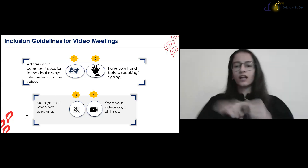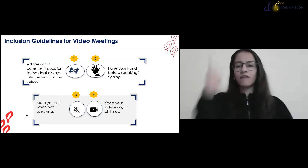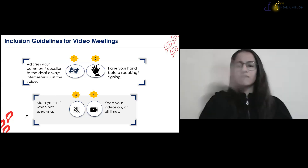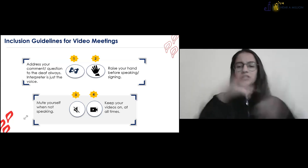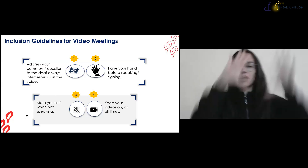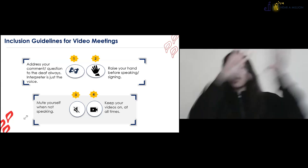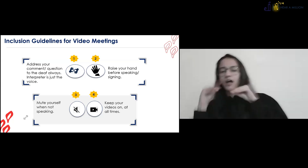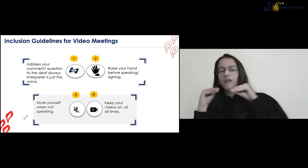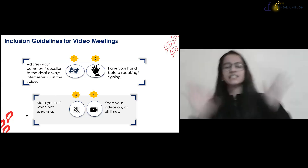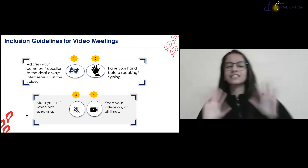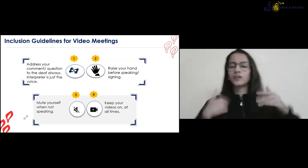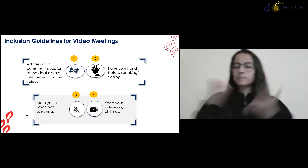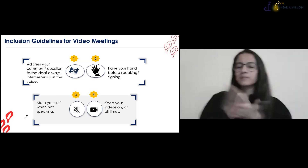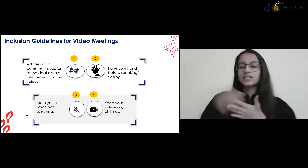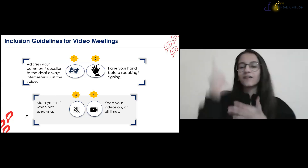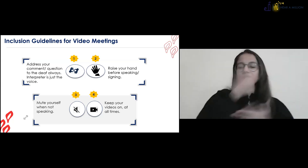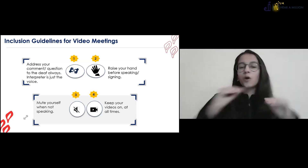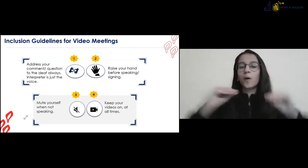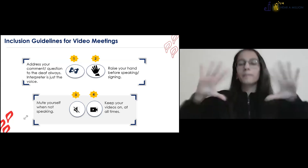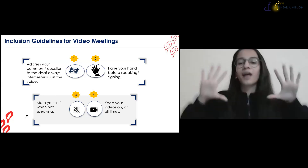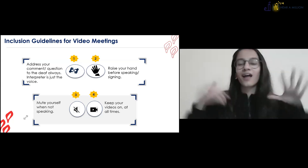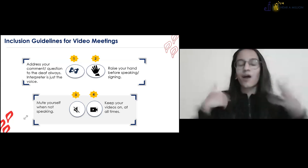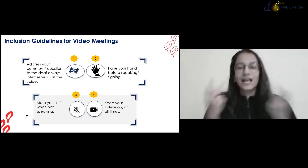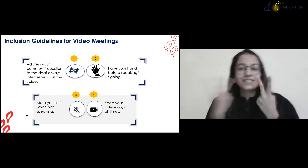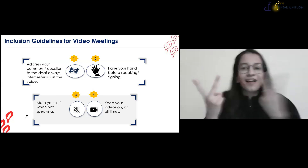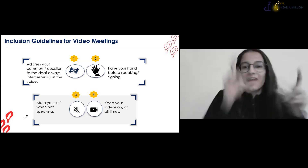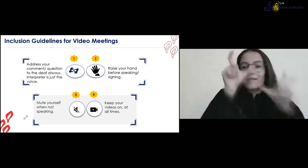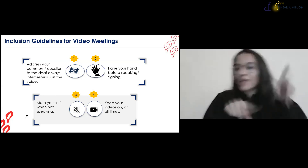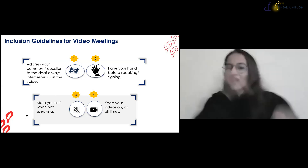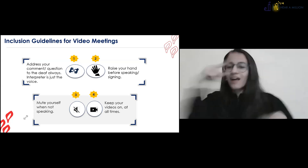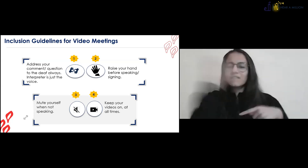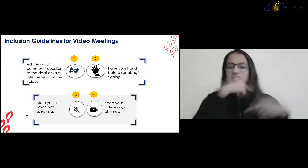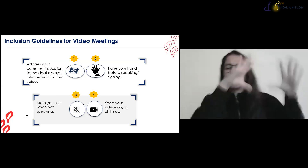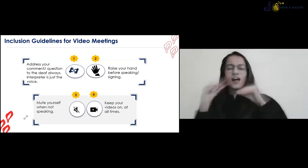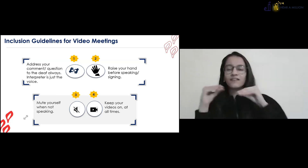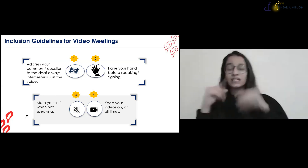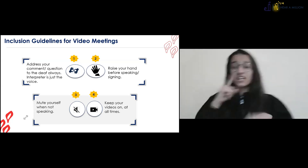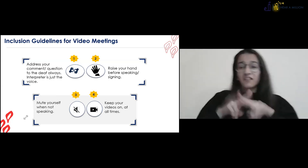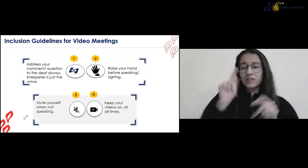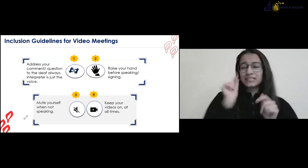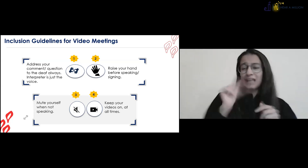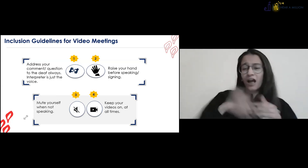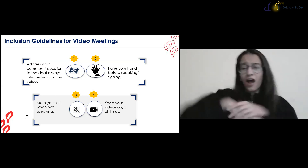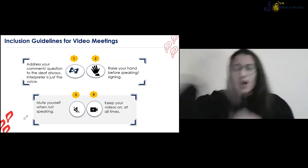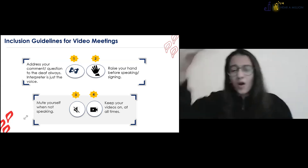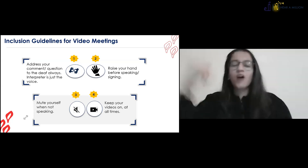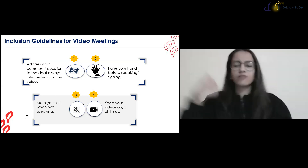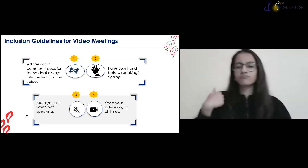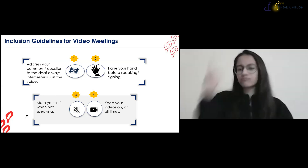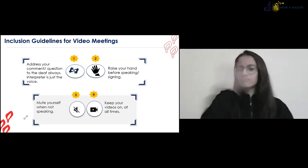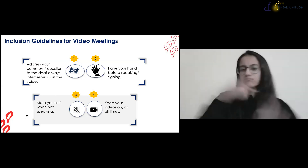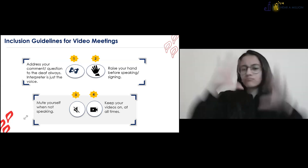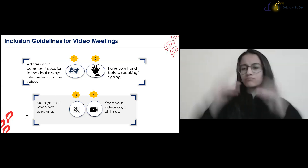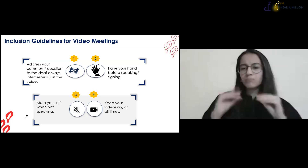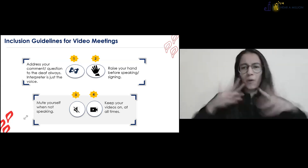on. So when you will join the Zoom session, please turn on your videos all the time so that we can see whoever is joining the